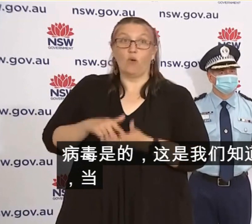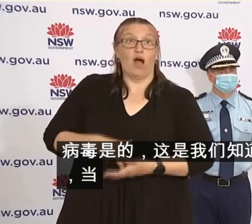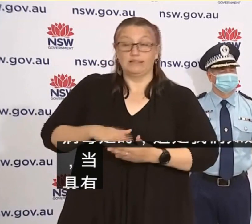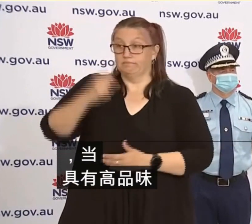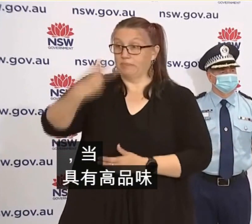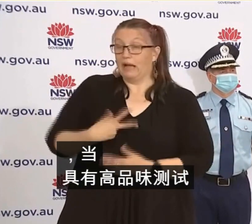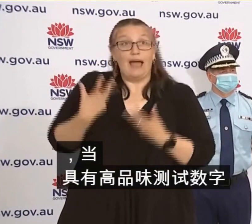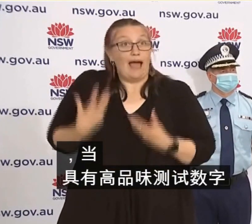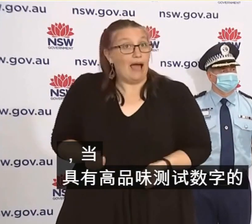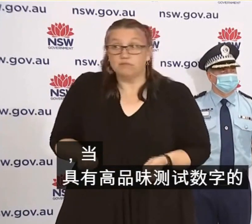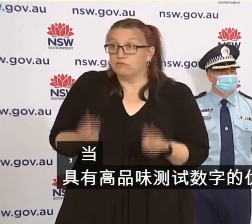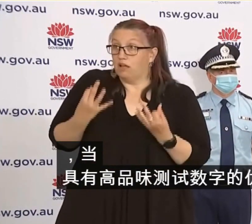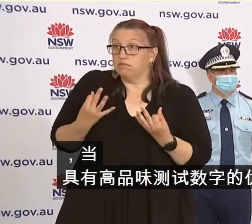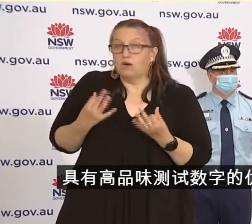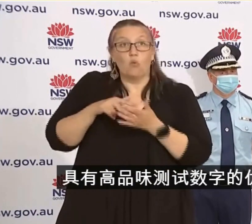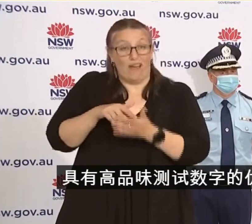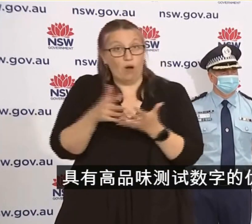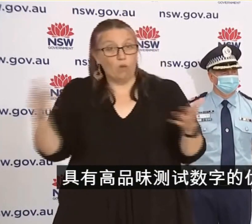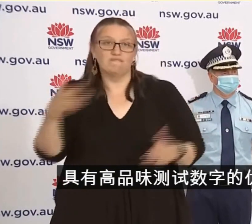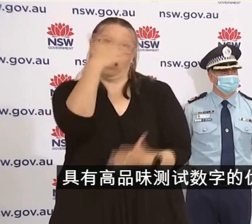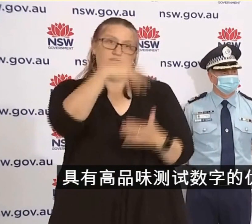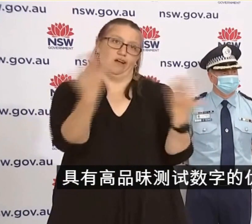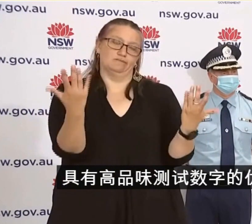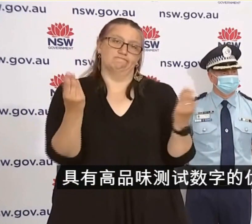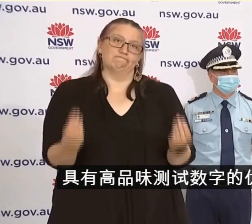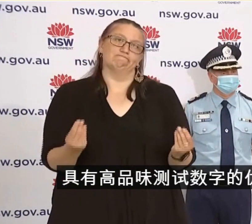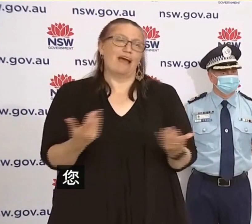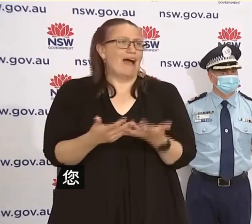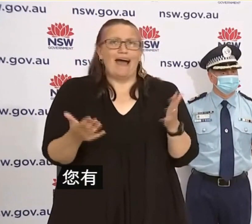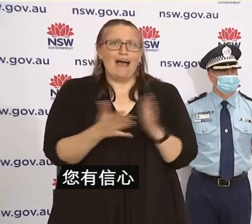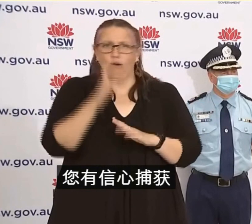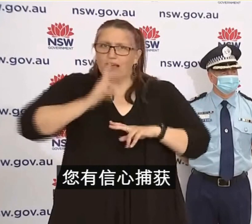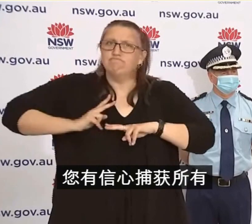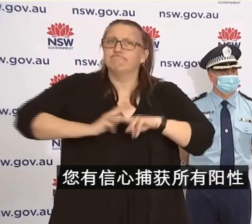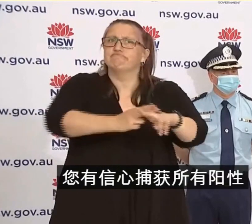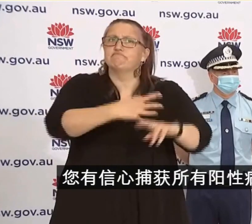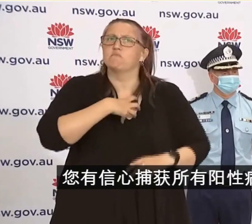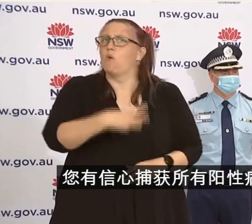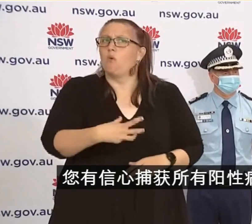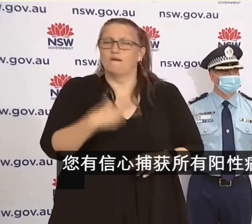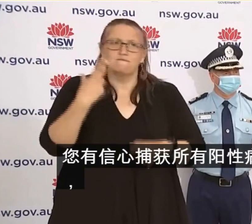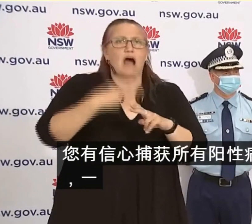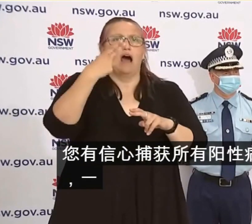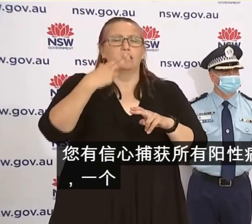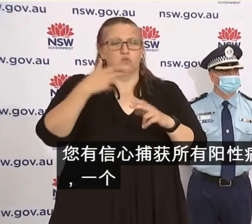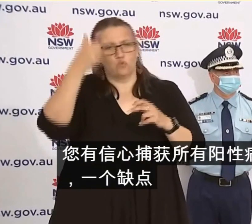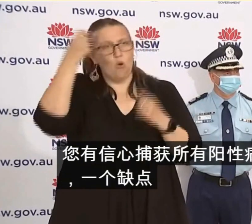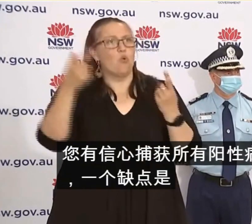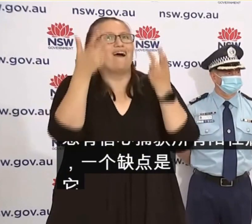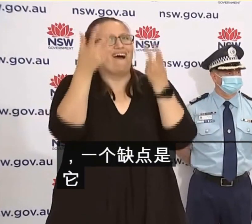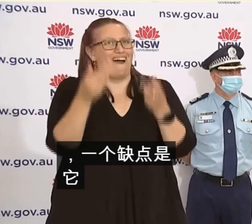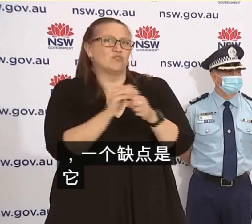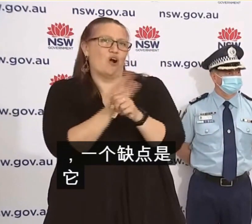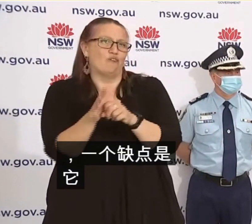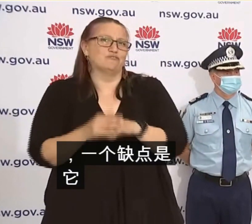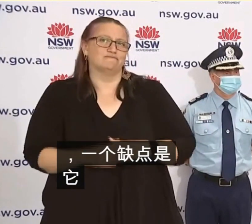when the advantage of having high testing numbers is confidence that you're capturing all the positive cases that are out there. The one downside